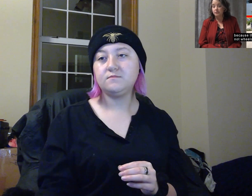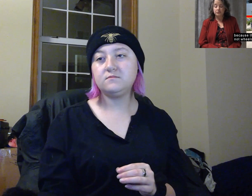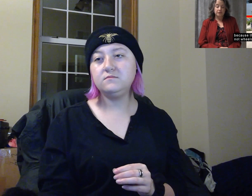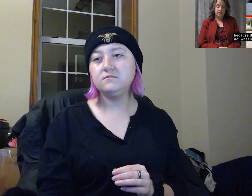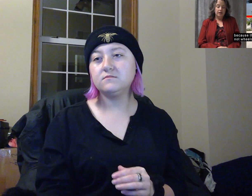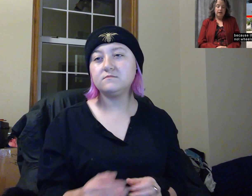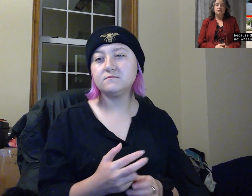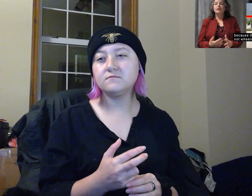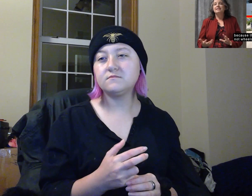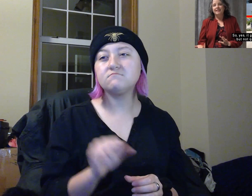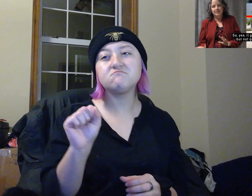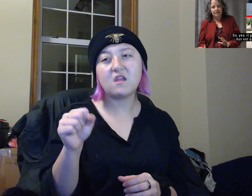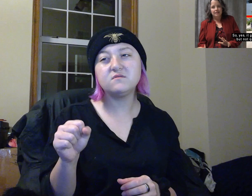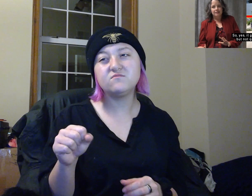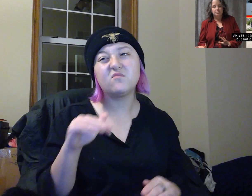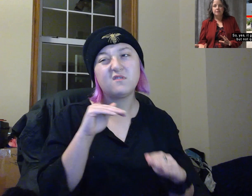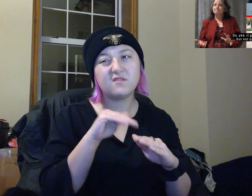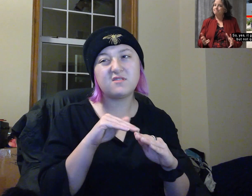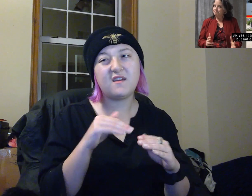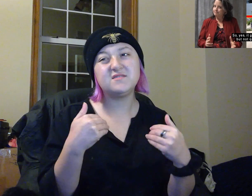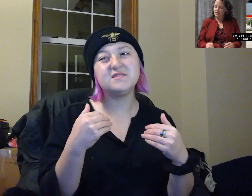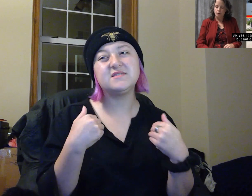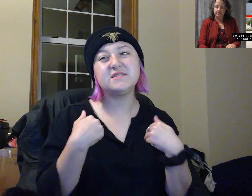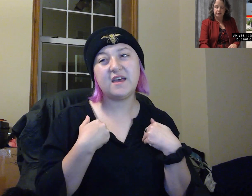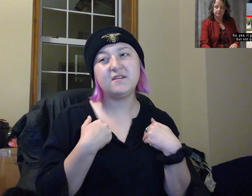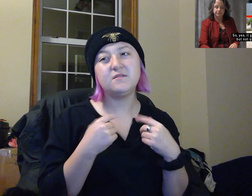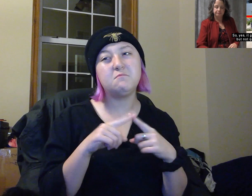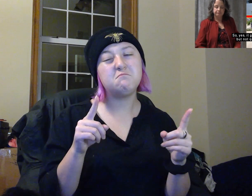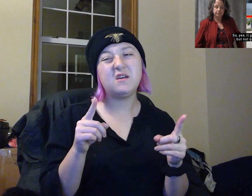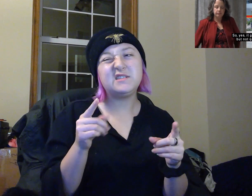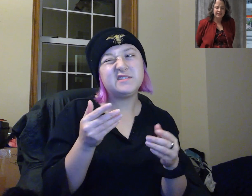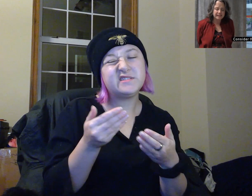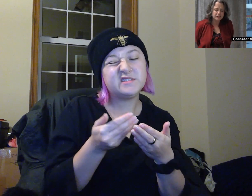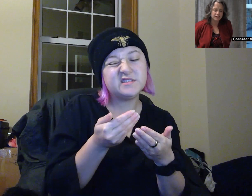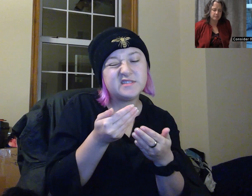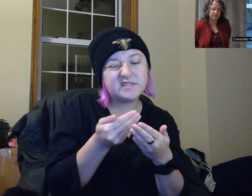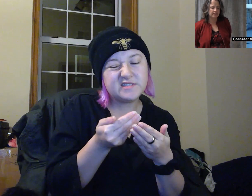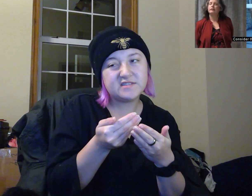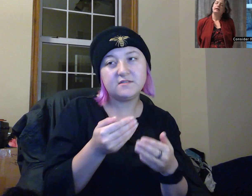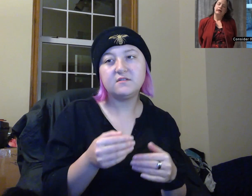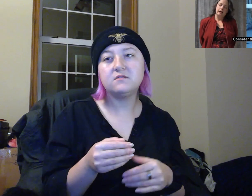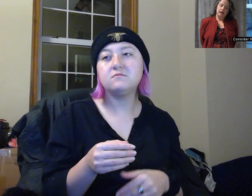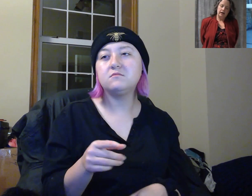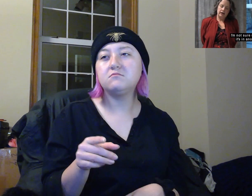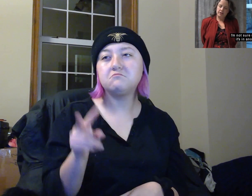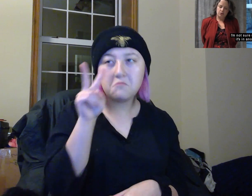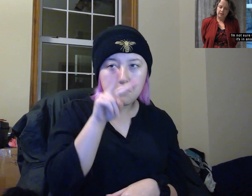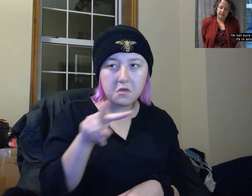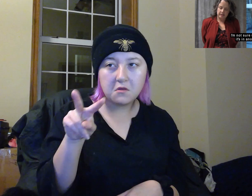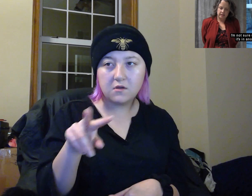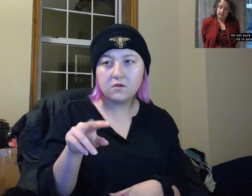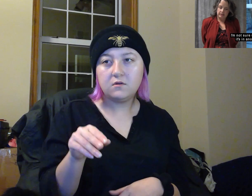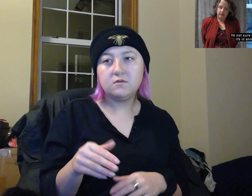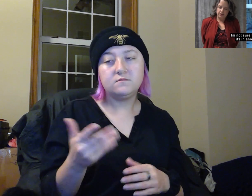wheelchair users. So yes, it gives access, but not quite there. Consider this building. I'm not sure where